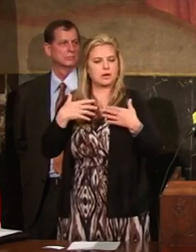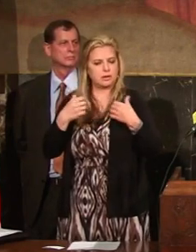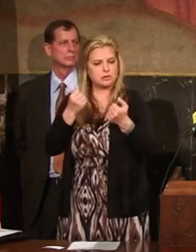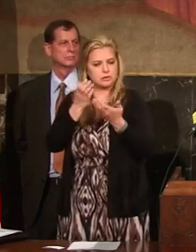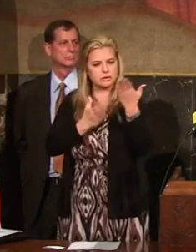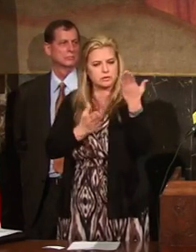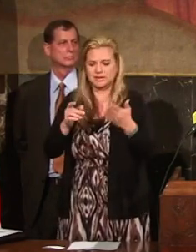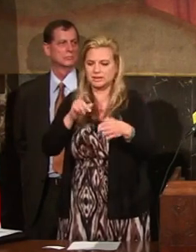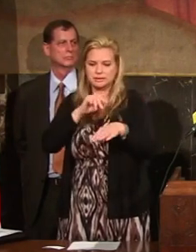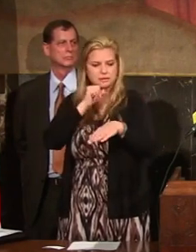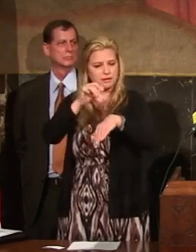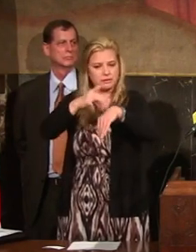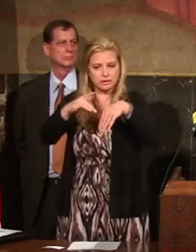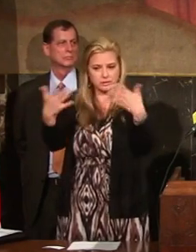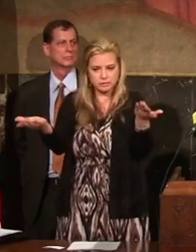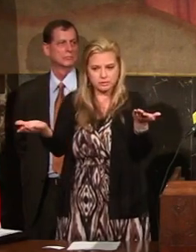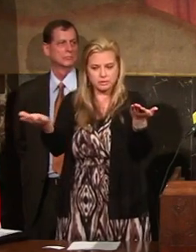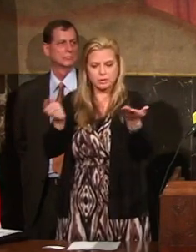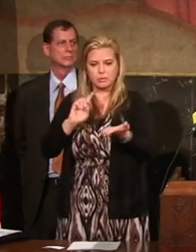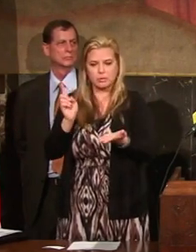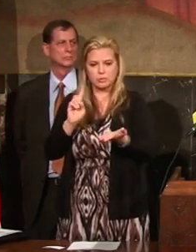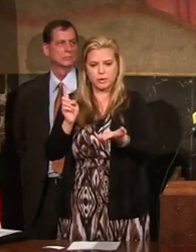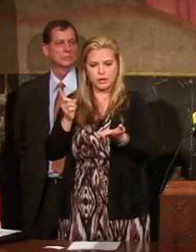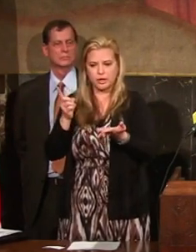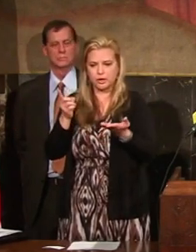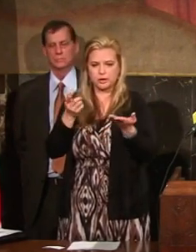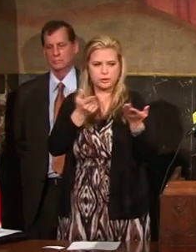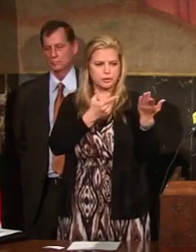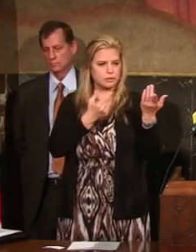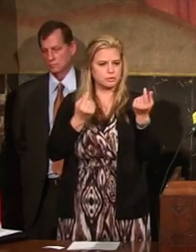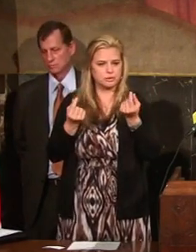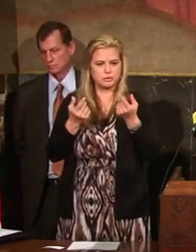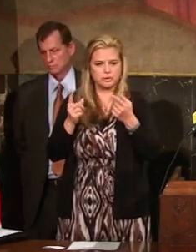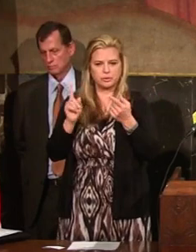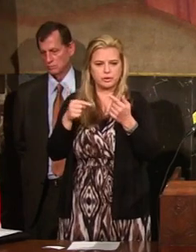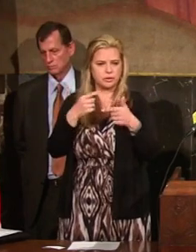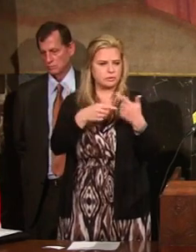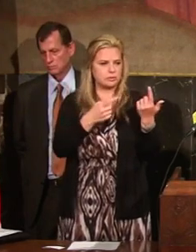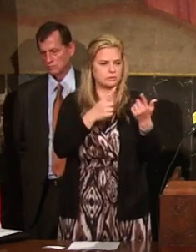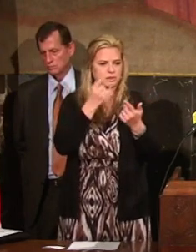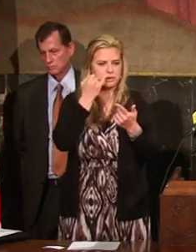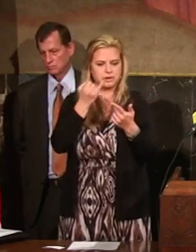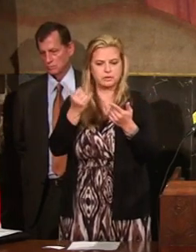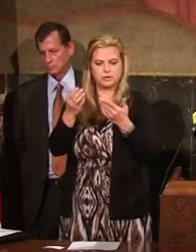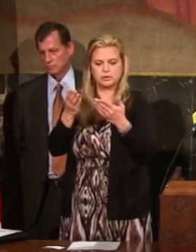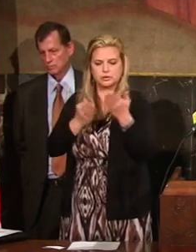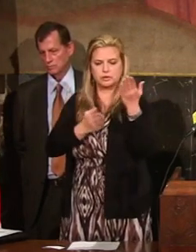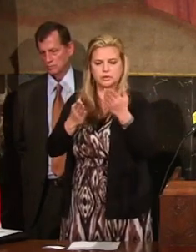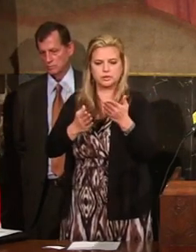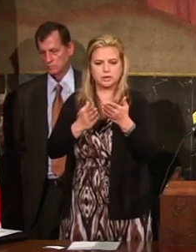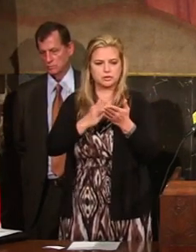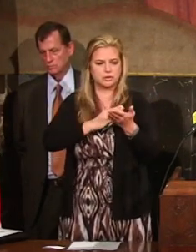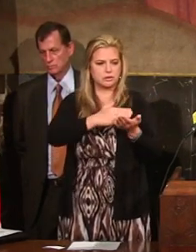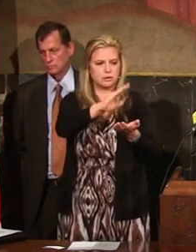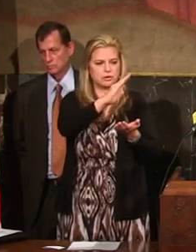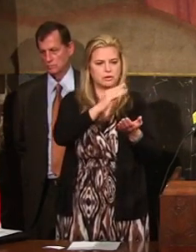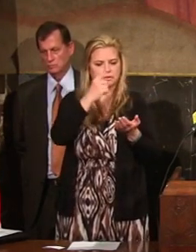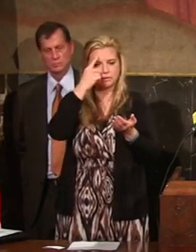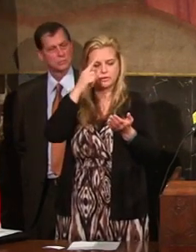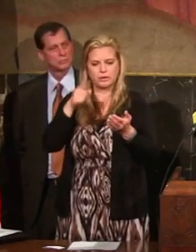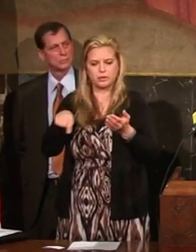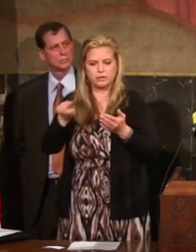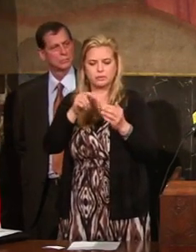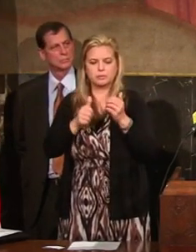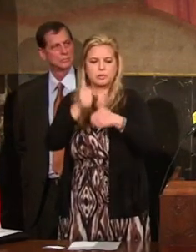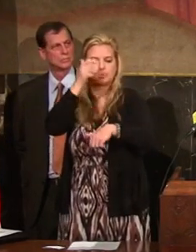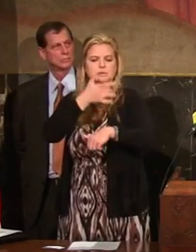aren't available, where are we to turn if those services are stripped for the most vulnerable children